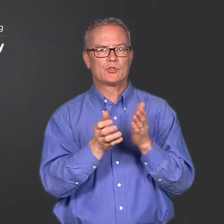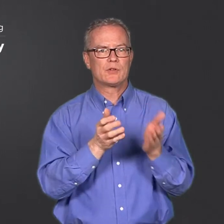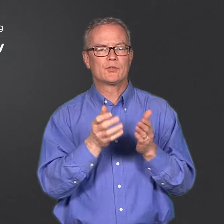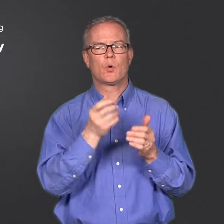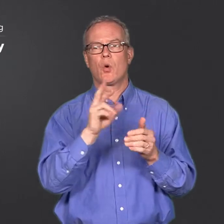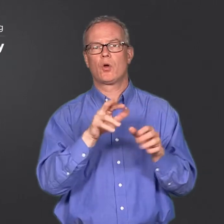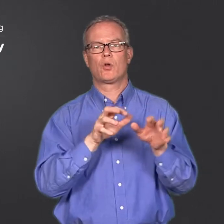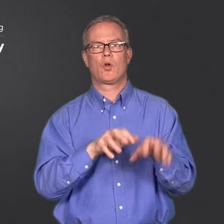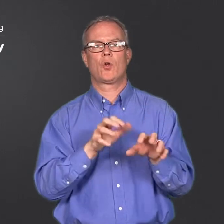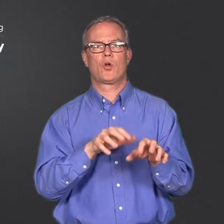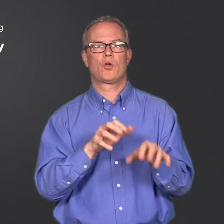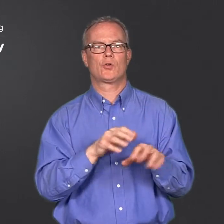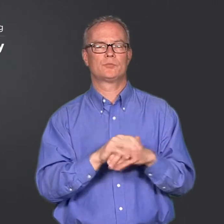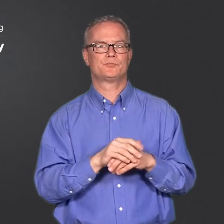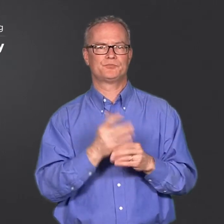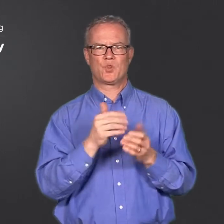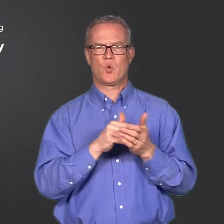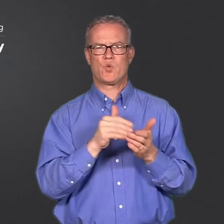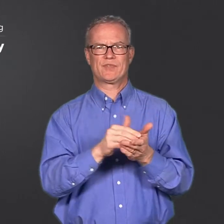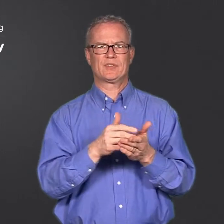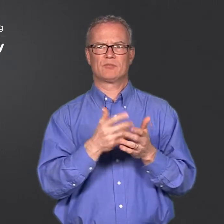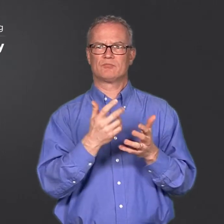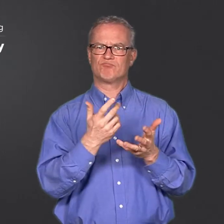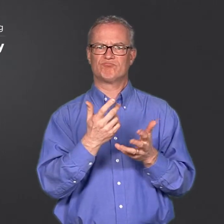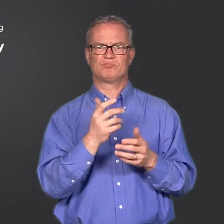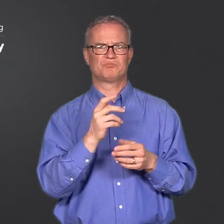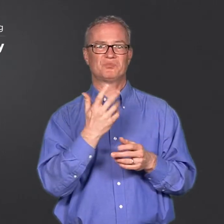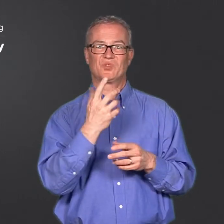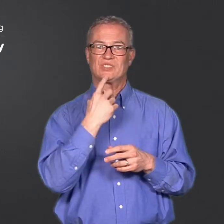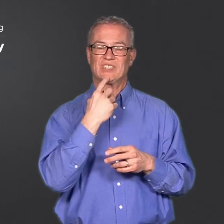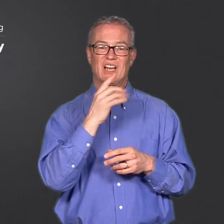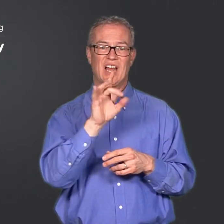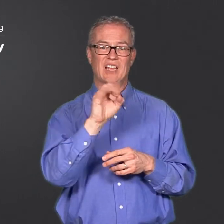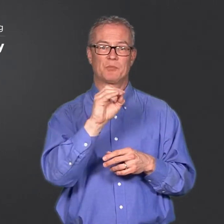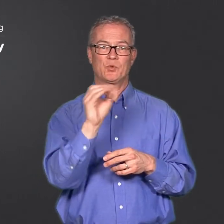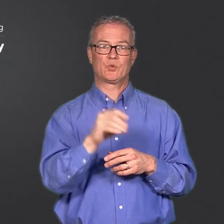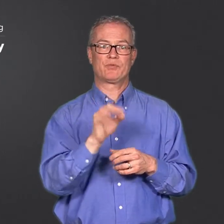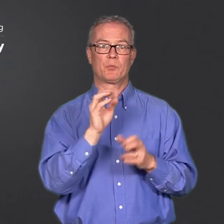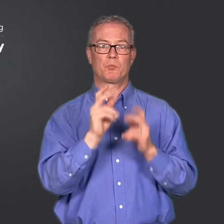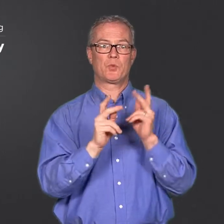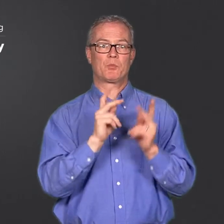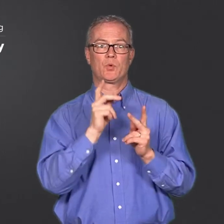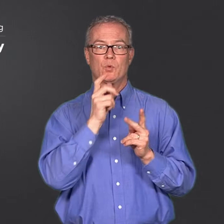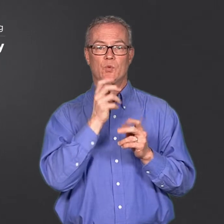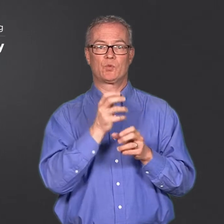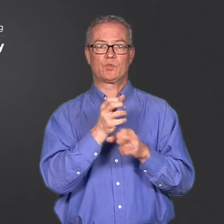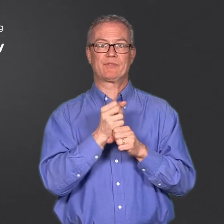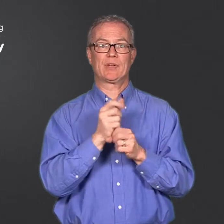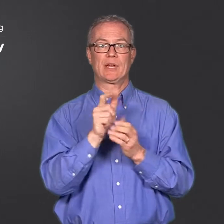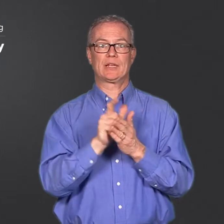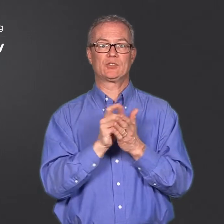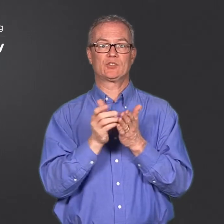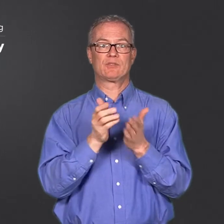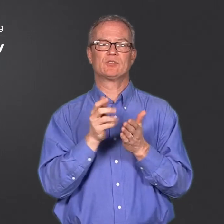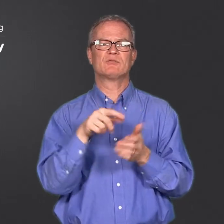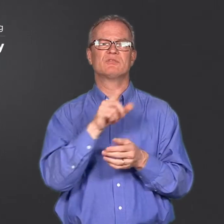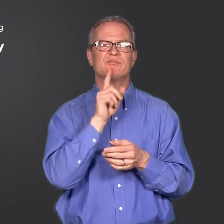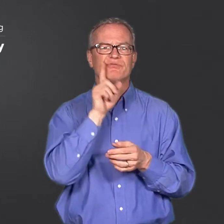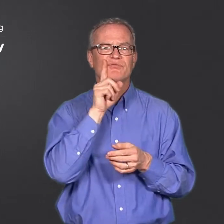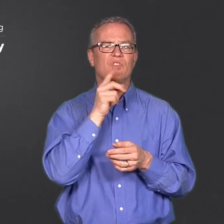can access those funds to obtain interpreter or cart services. I would say at the present time 80% of the people